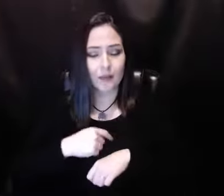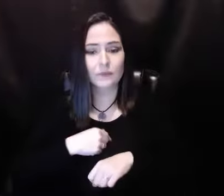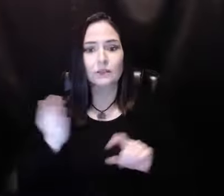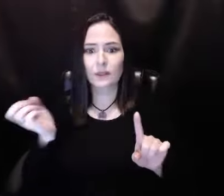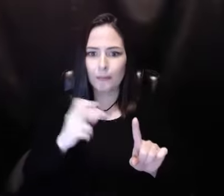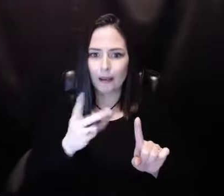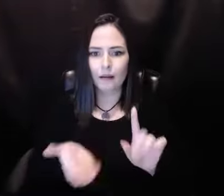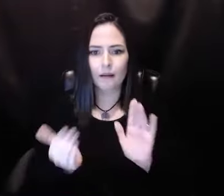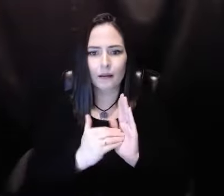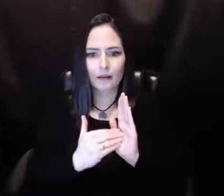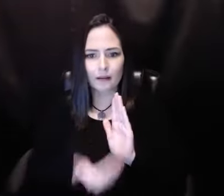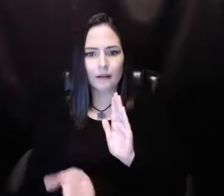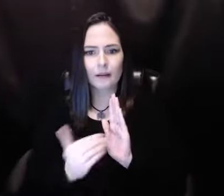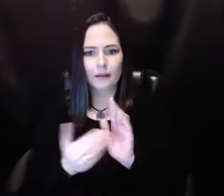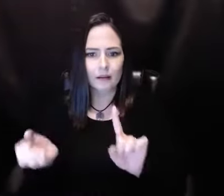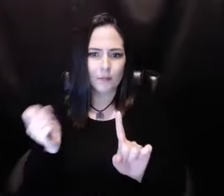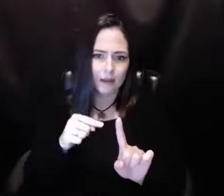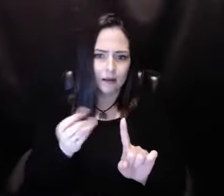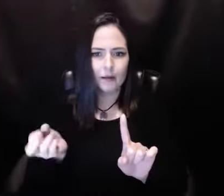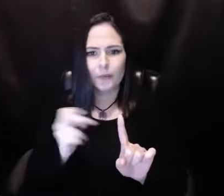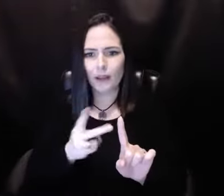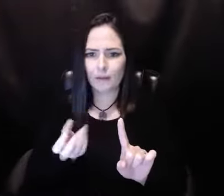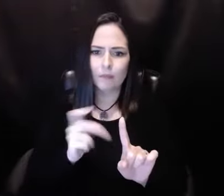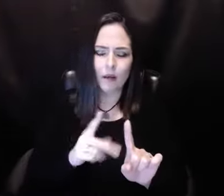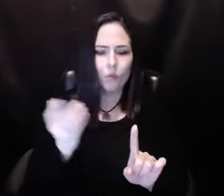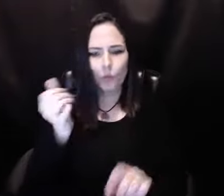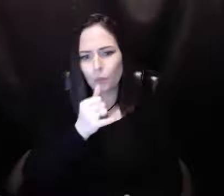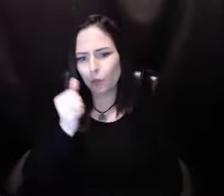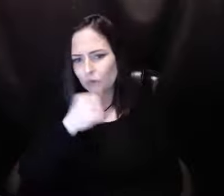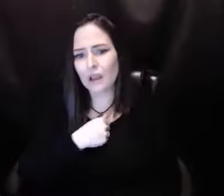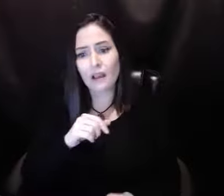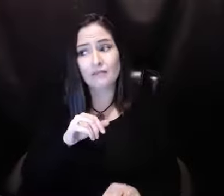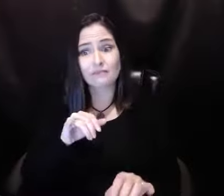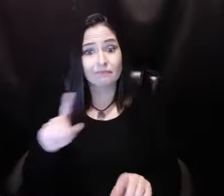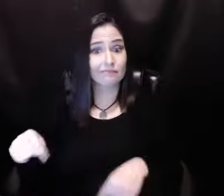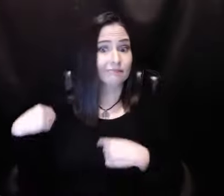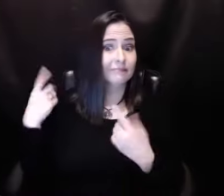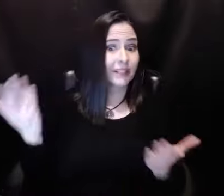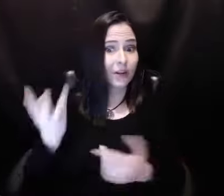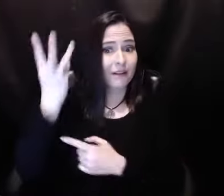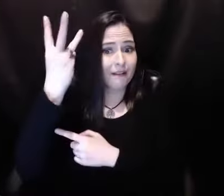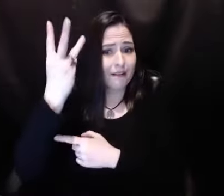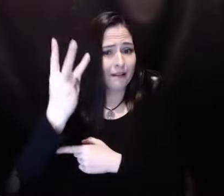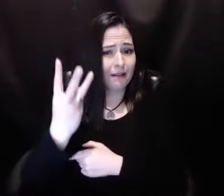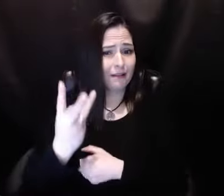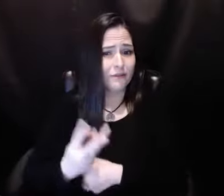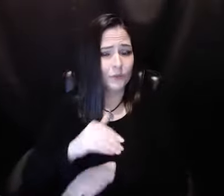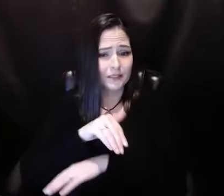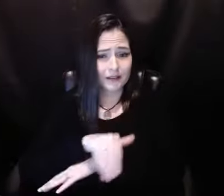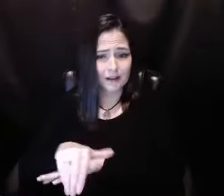I'm so happy I kept coming back. I've been here for a while now. Every